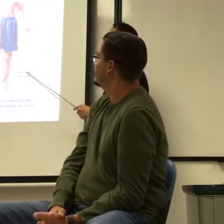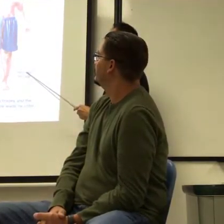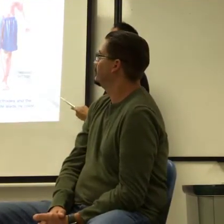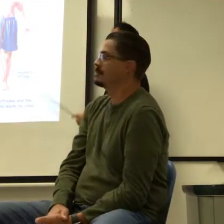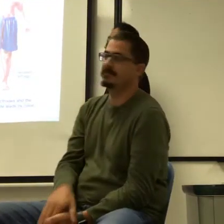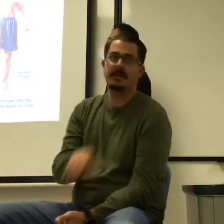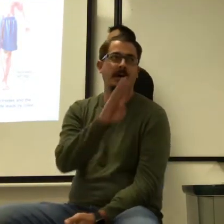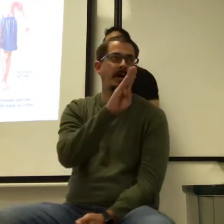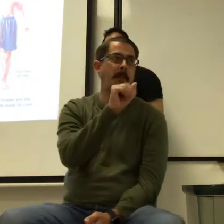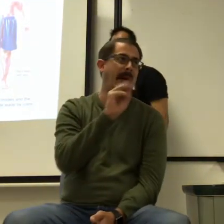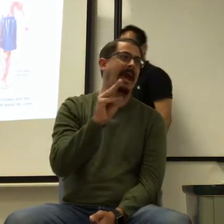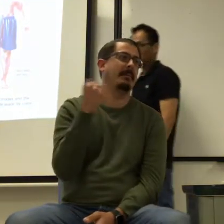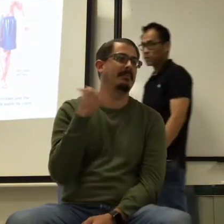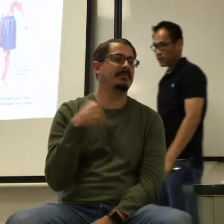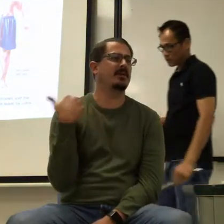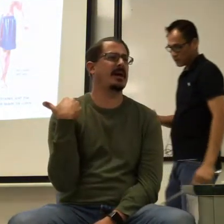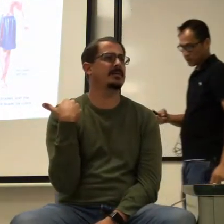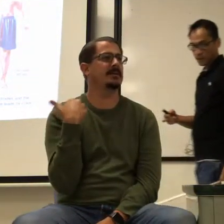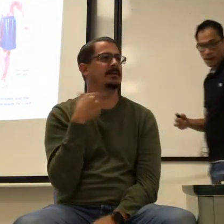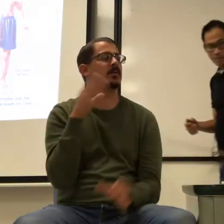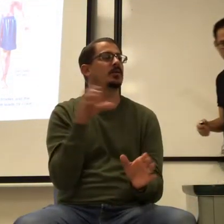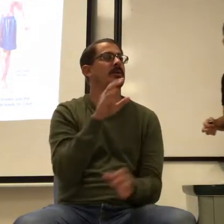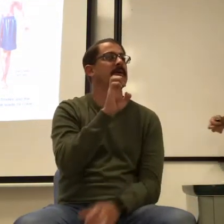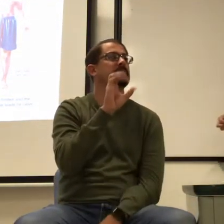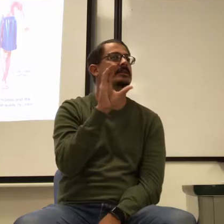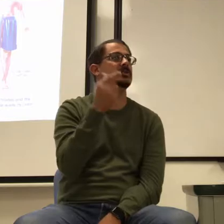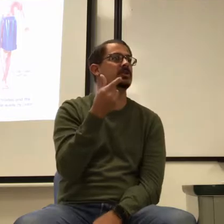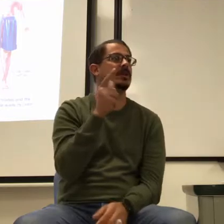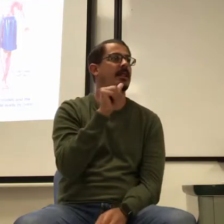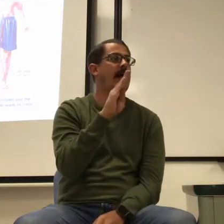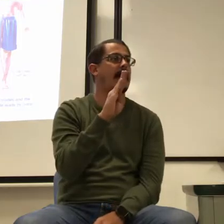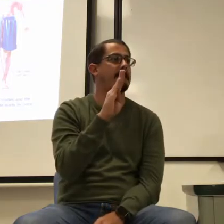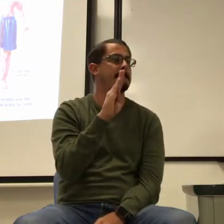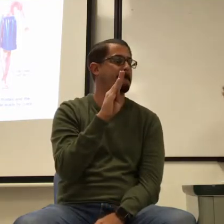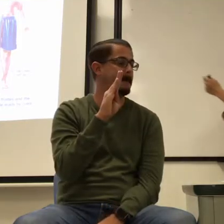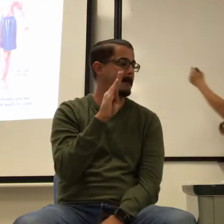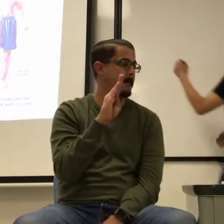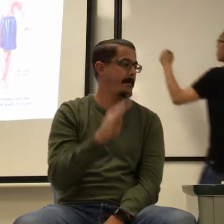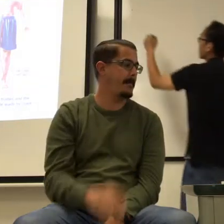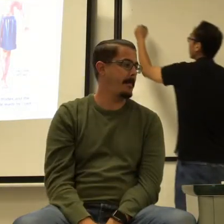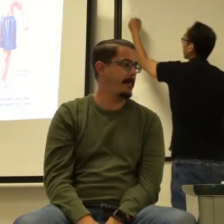Bam. Well, this kind of reminds me, since we're doing ECG lab.